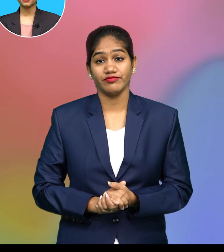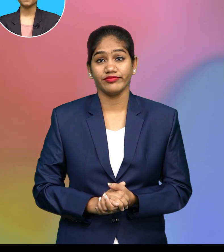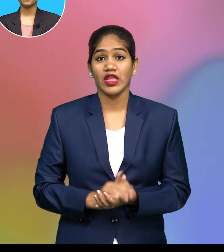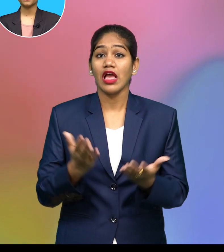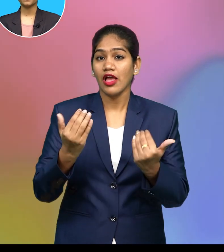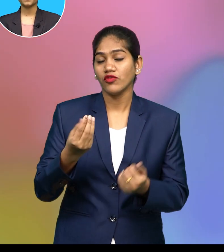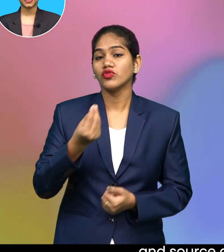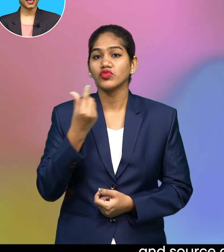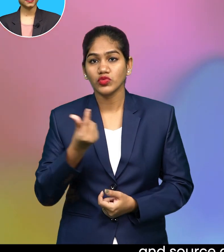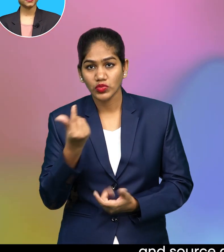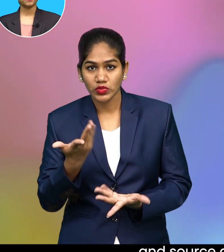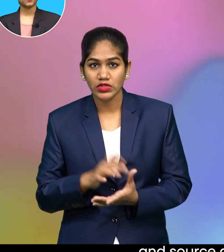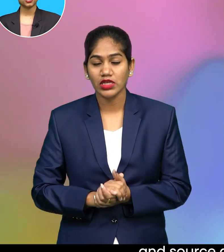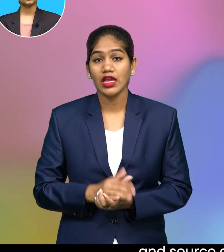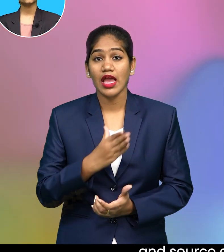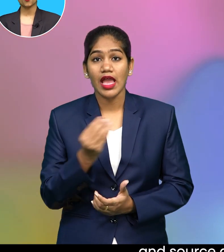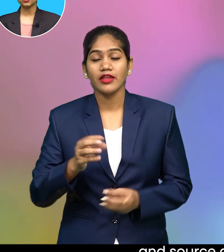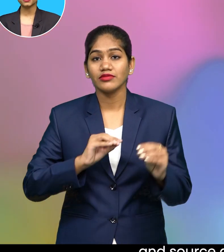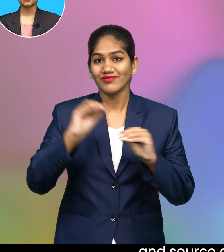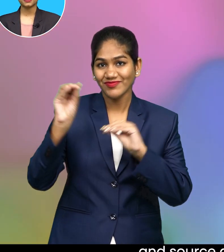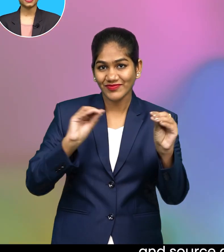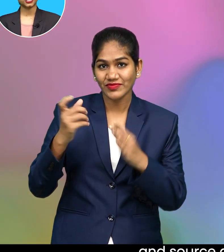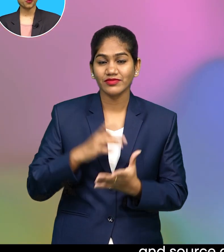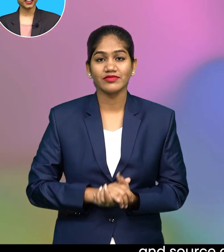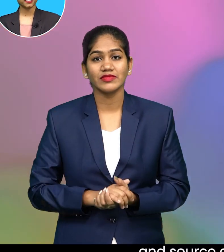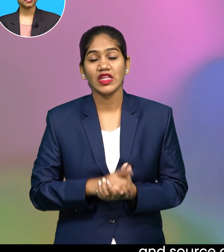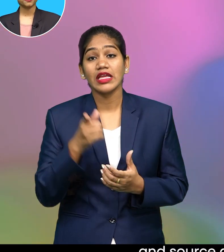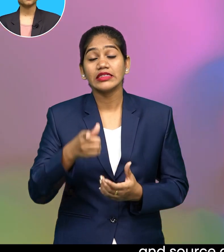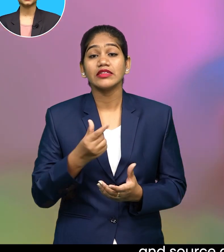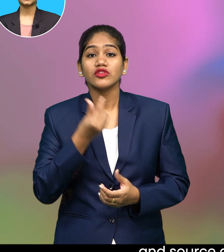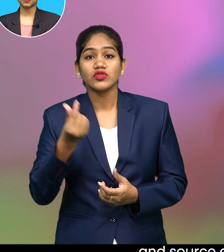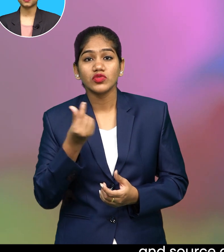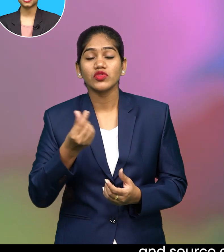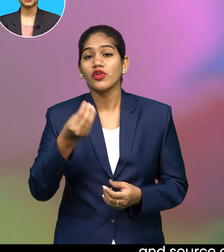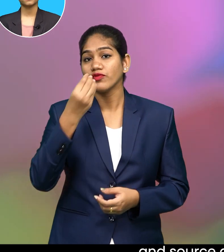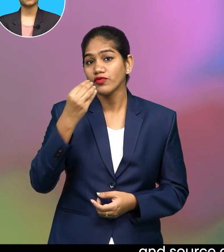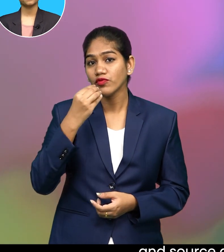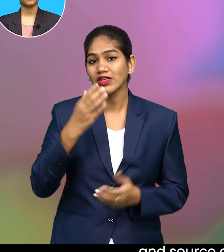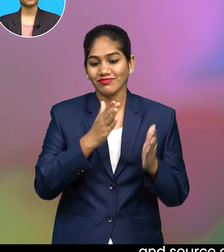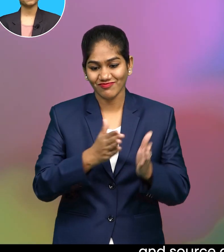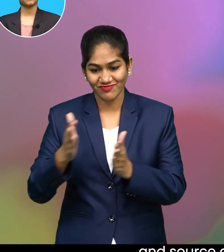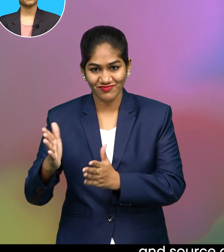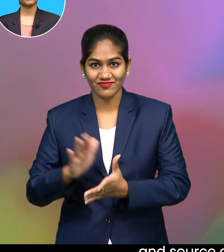afford, and source adequate foodstuffs.